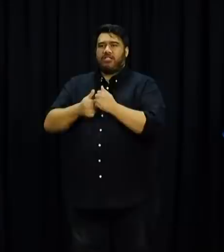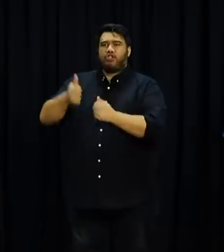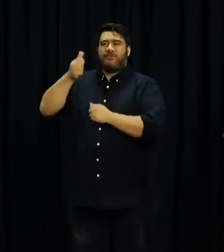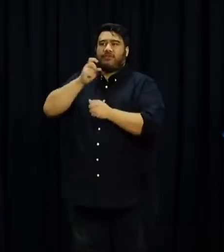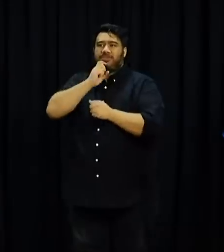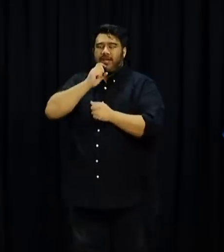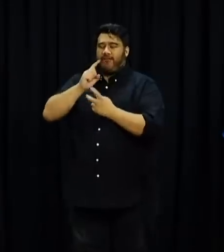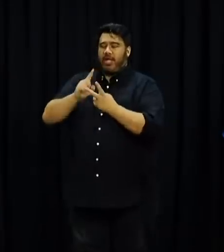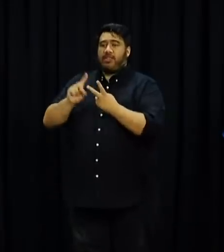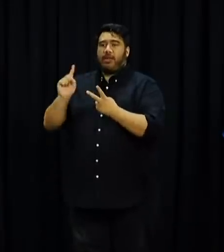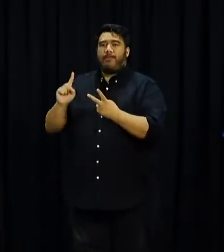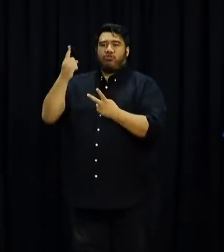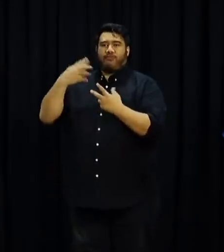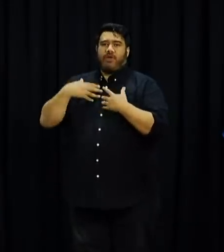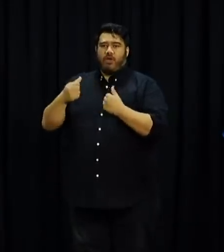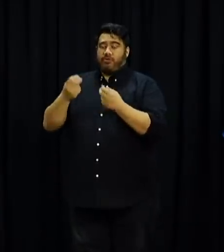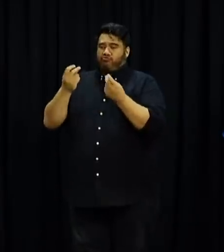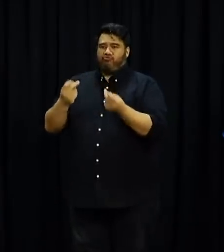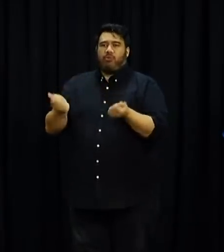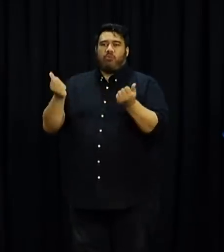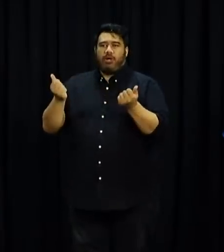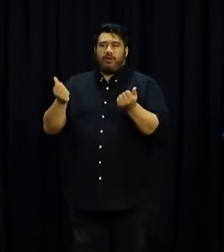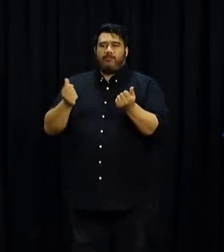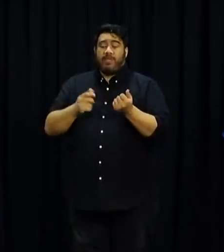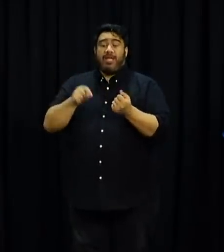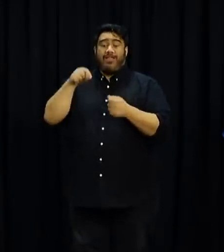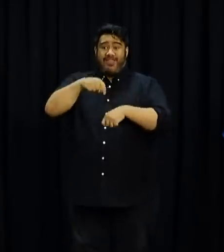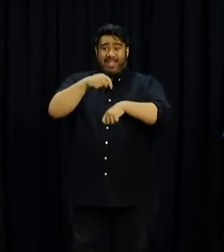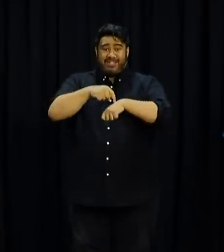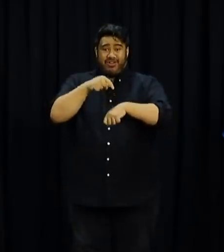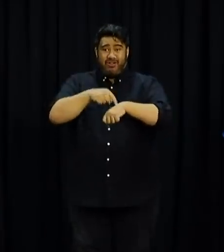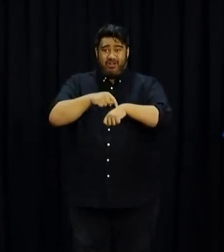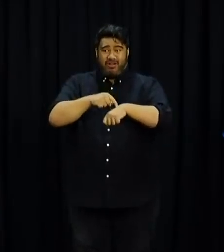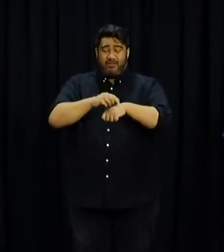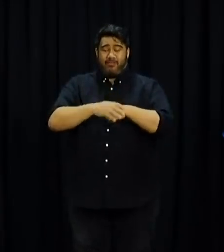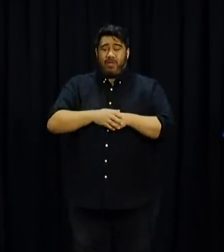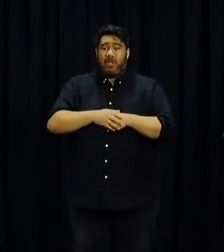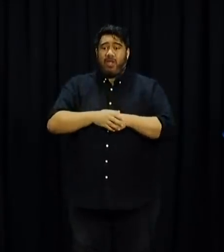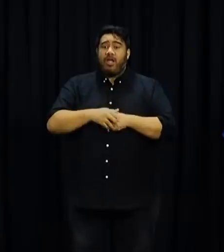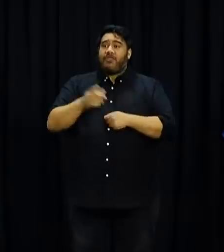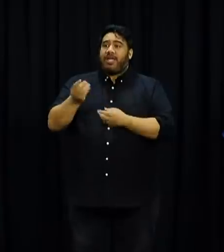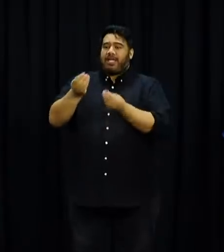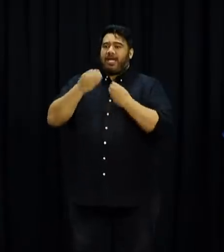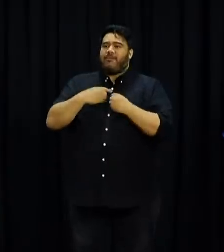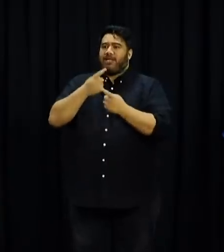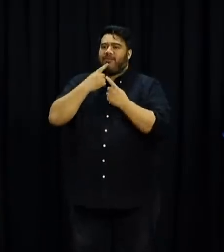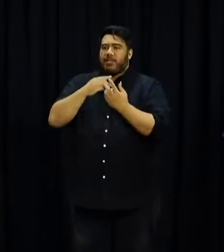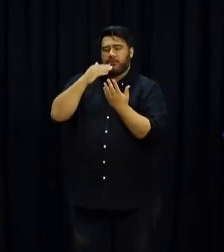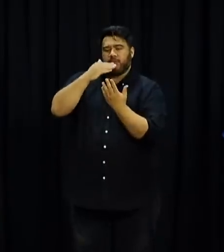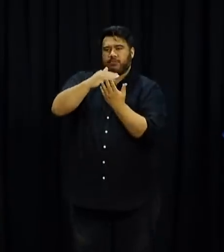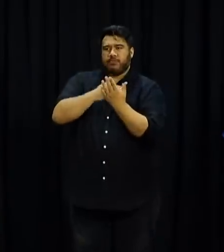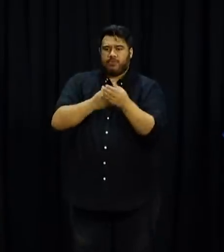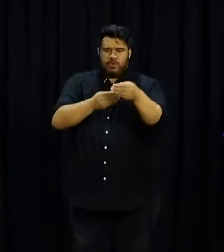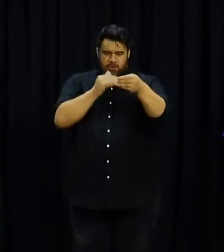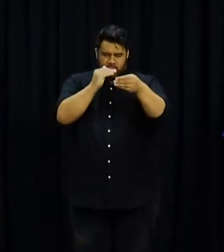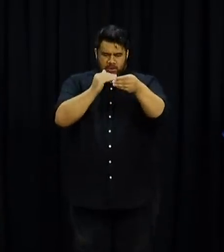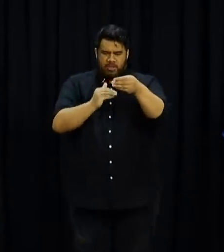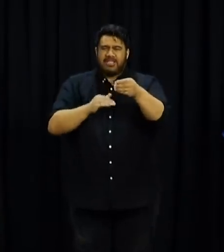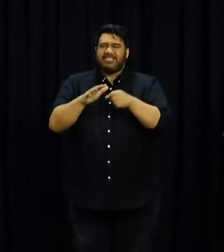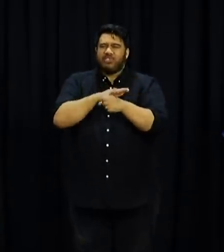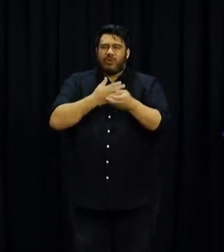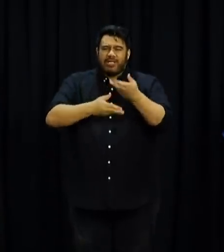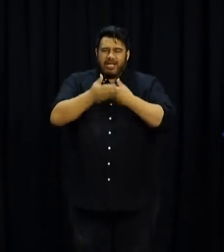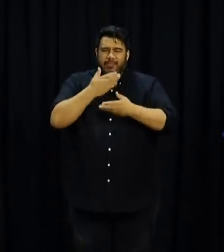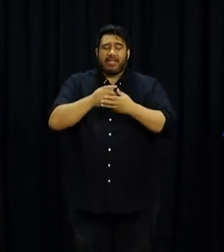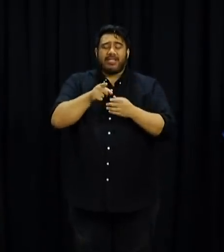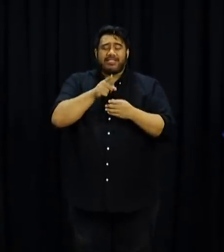Health. At that stage, I saw a sit-rep that had been produced about that same time. It suggested that additional